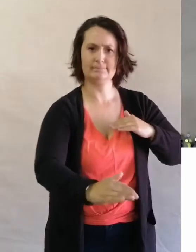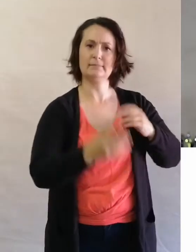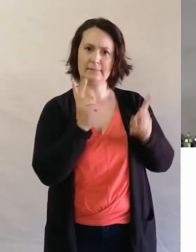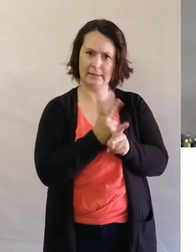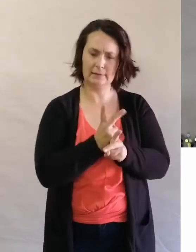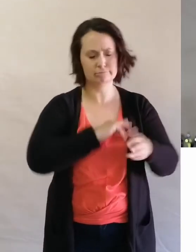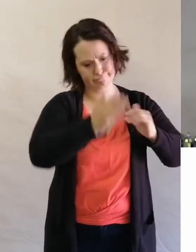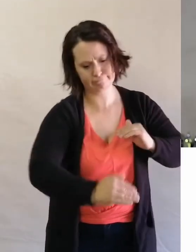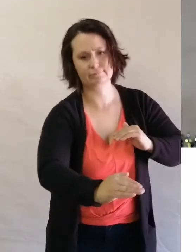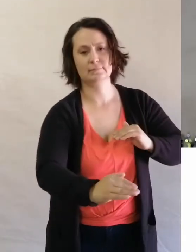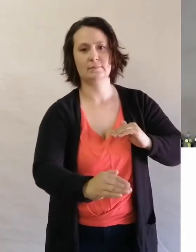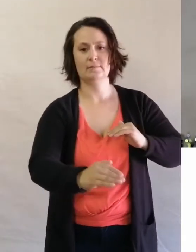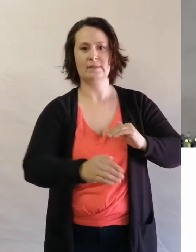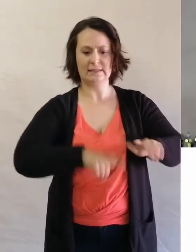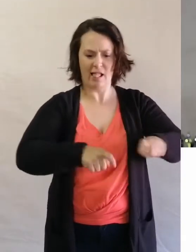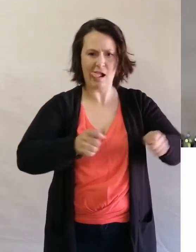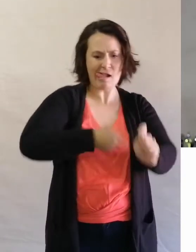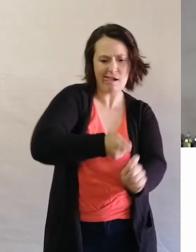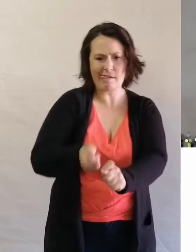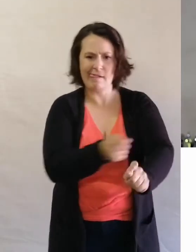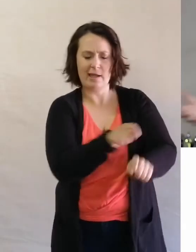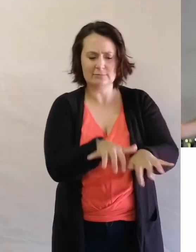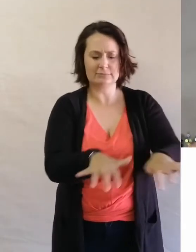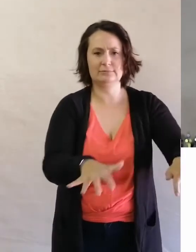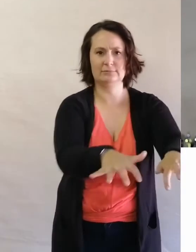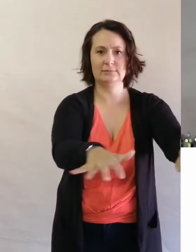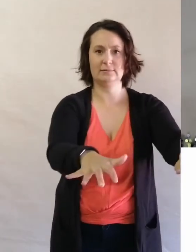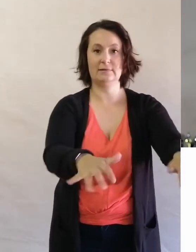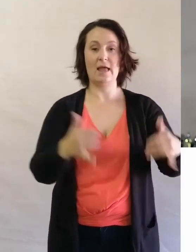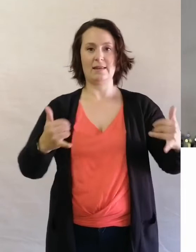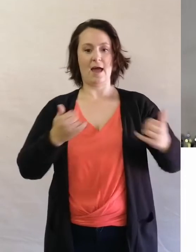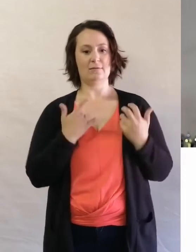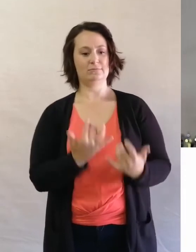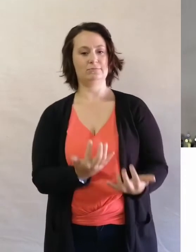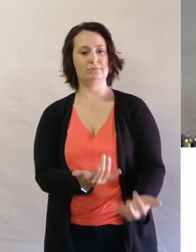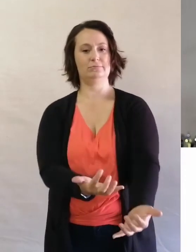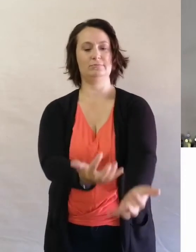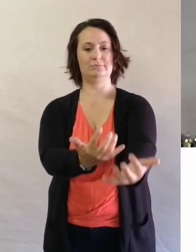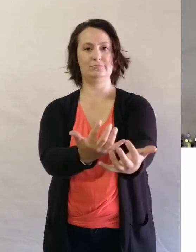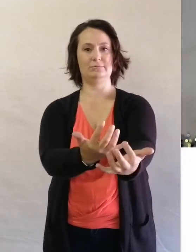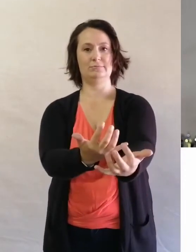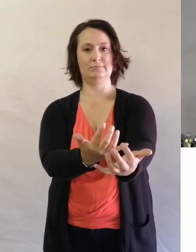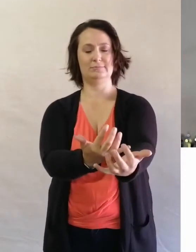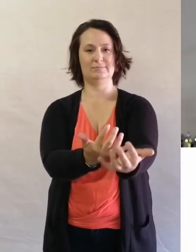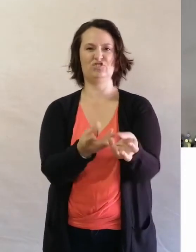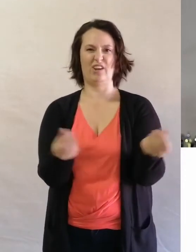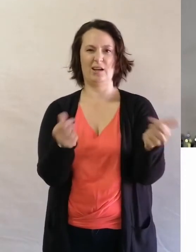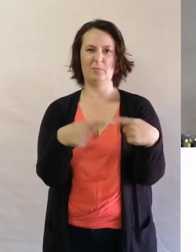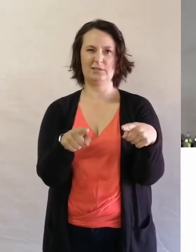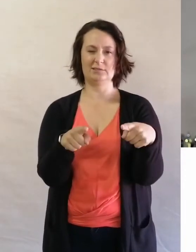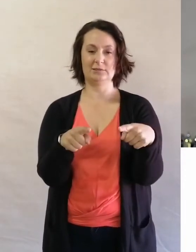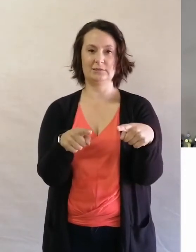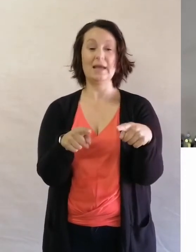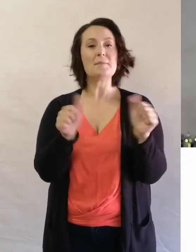sods. Nail it down in the ground. Now my lawn is looking pretty dry, actually. It's wintertime, but